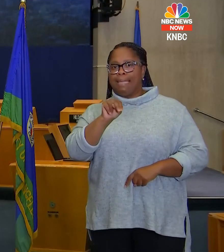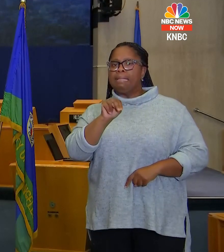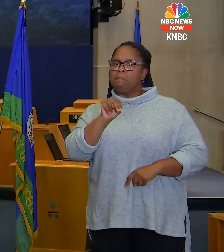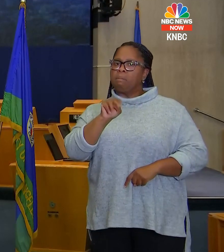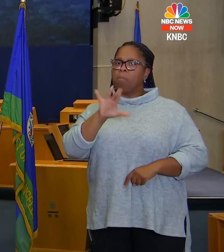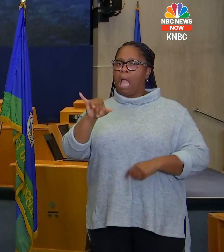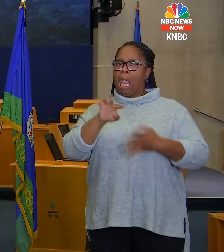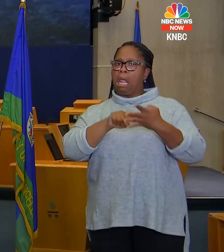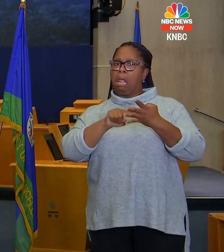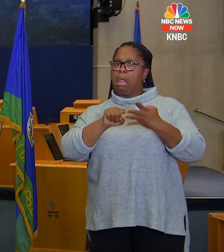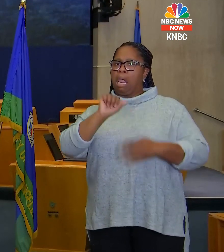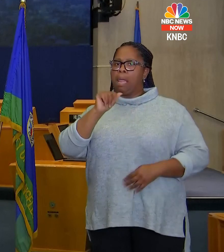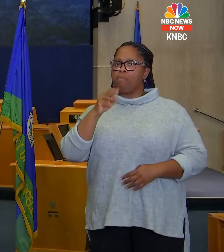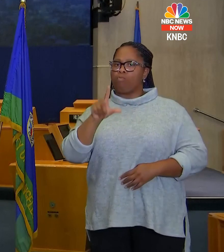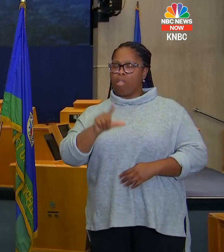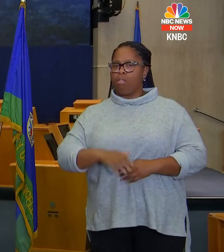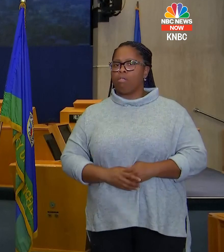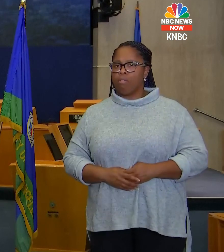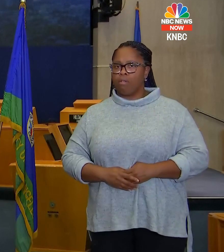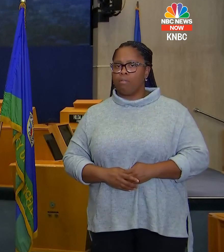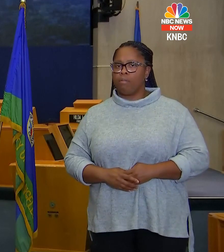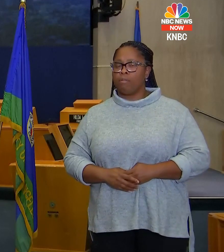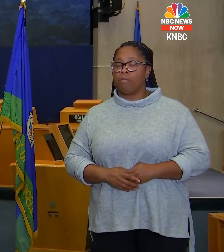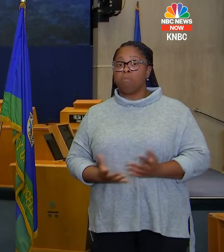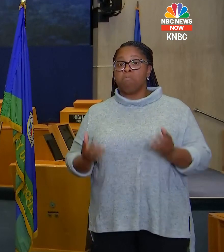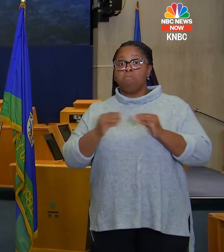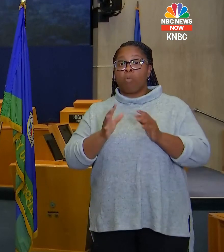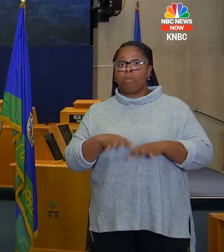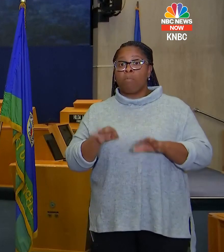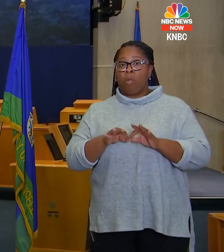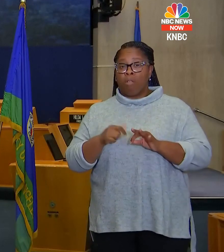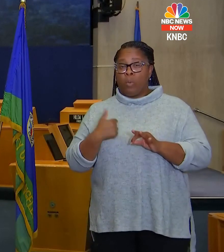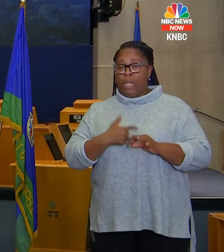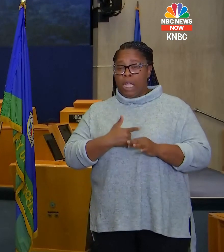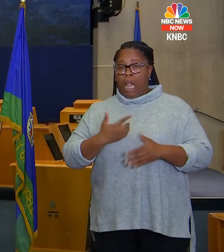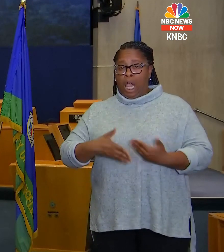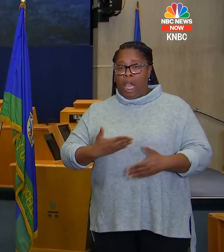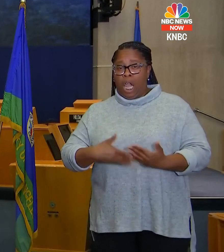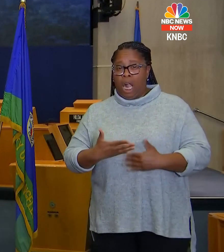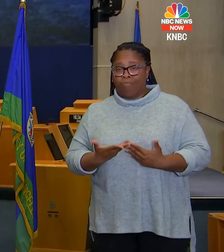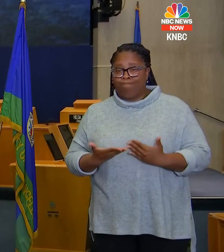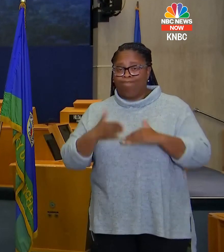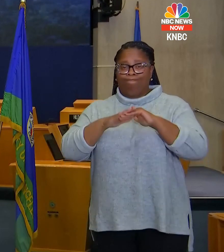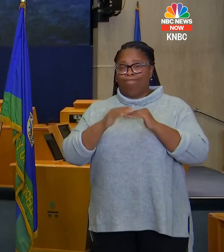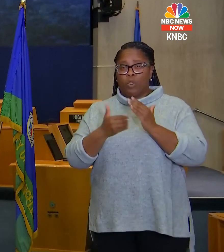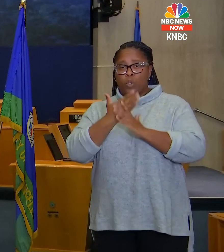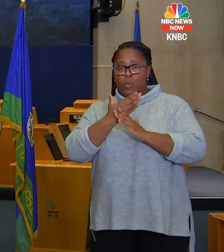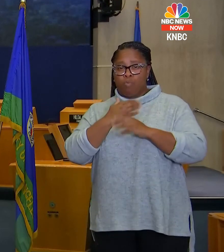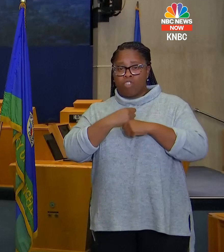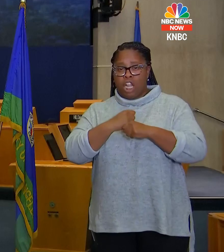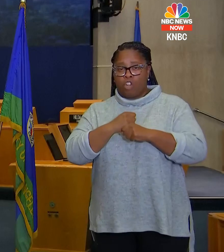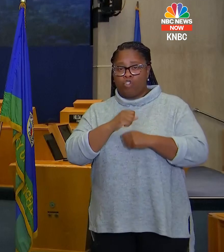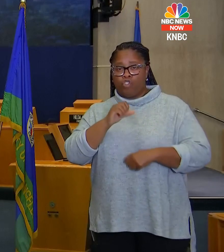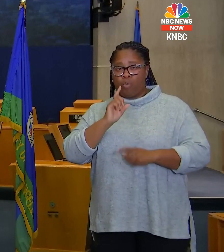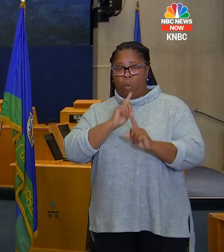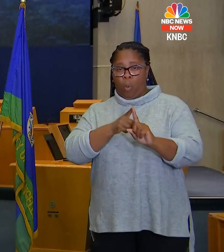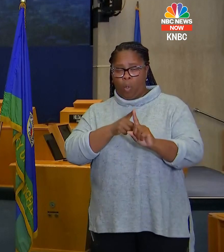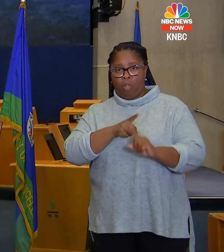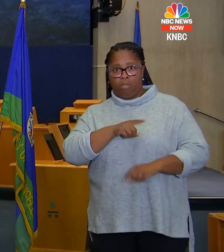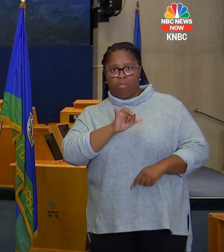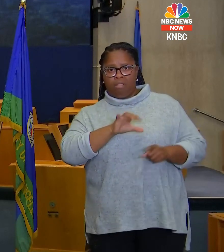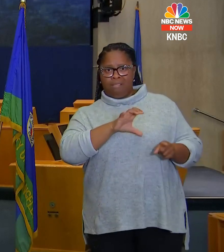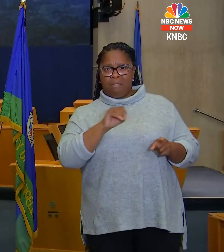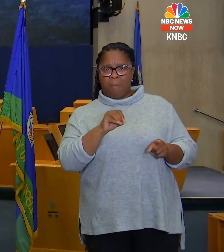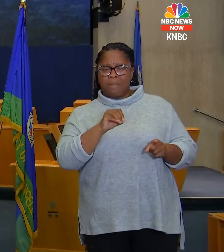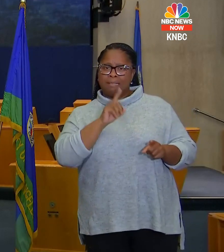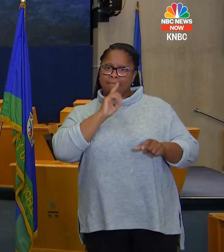mid-April. More importantly, as we ramp up this new production goal, Seegene has committed